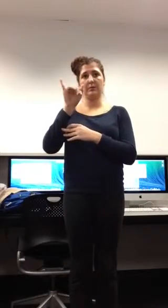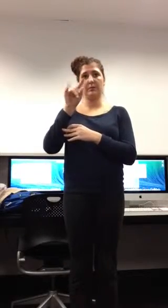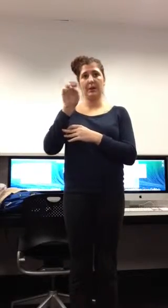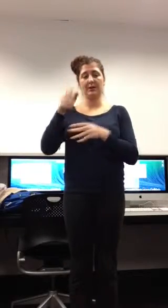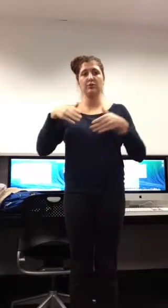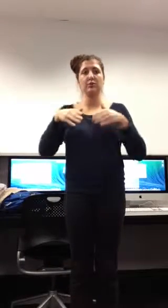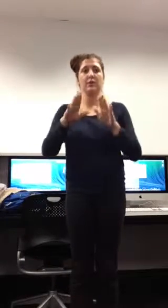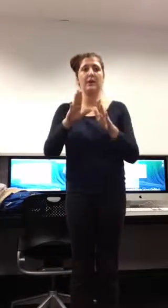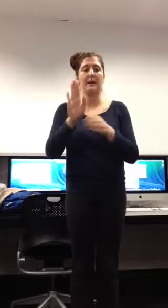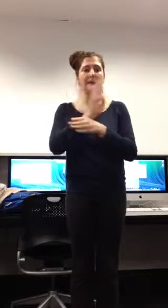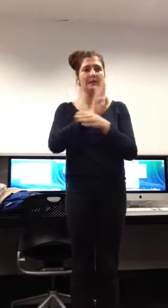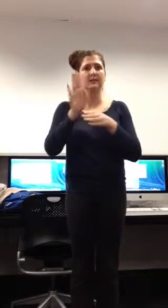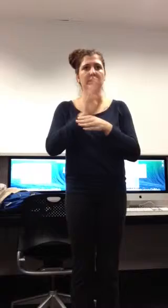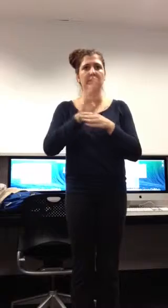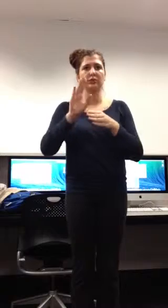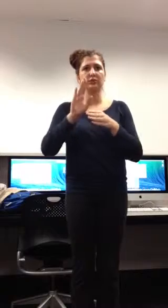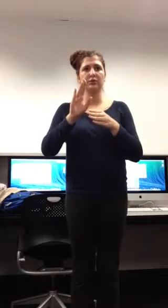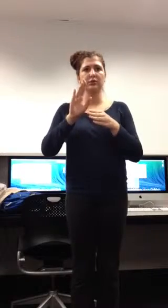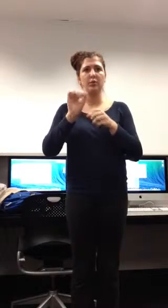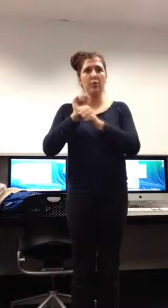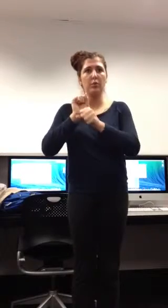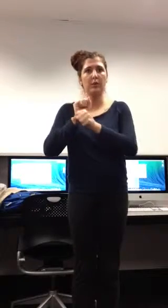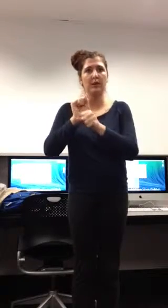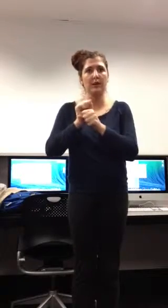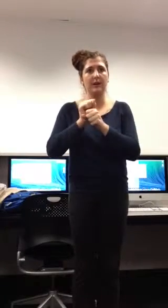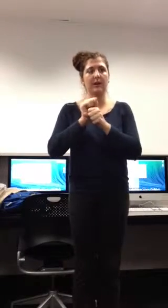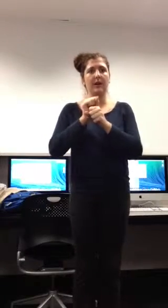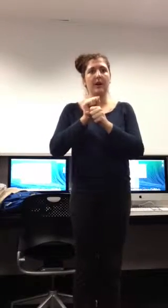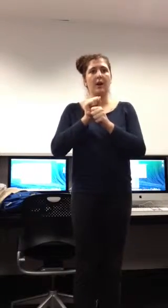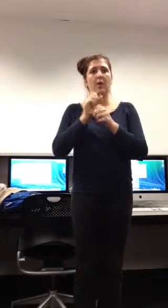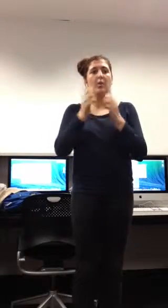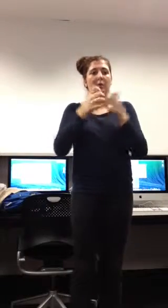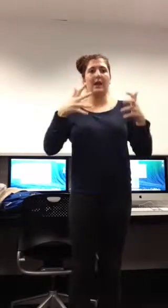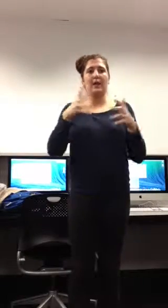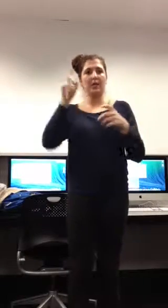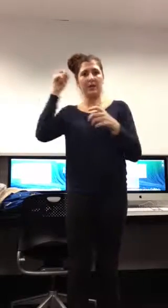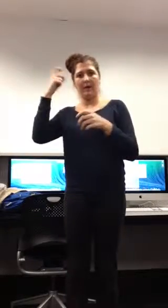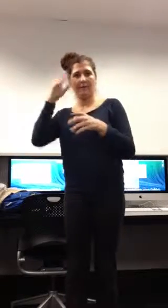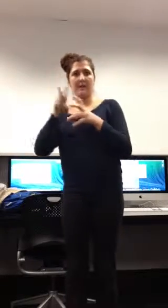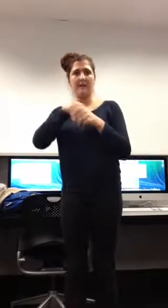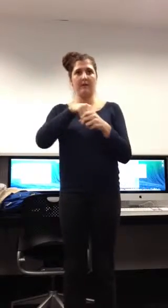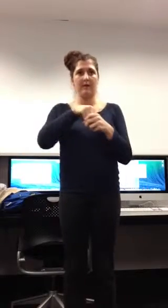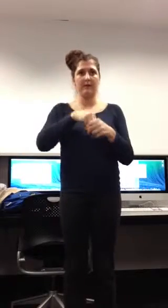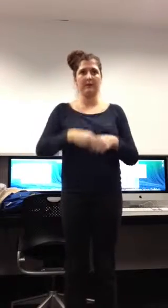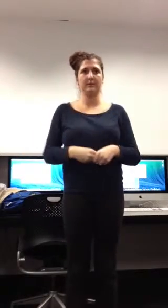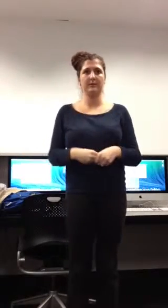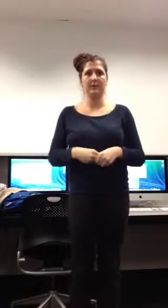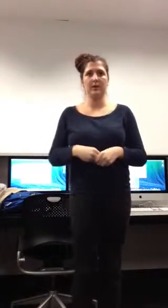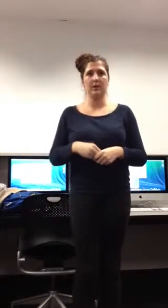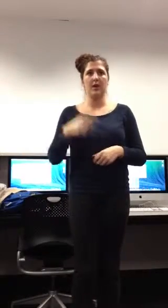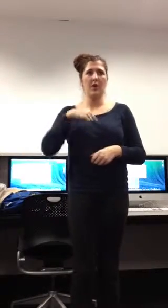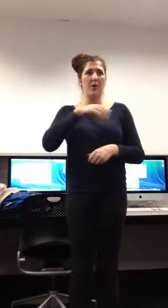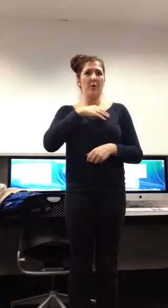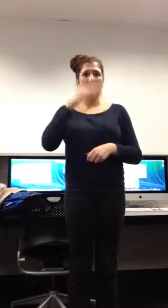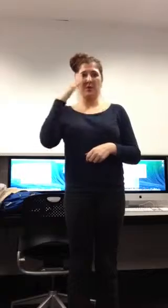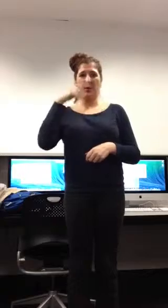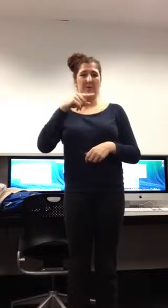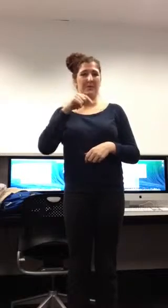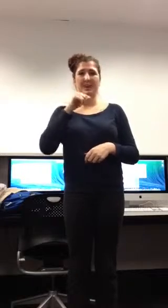without any type of intervention from government. Now we know that that doesn't exist in its pure form, and there's always